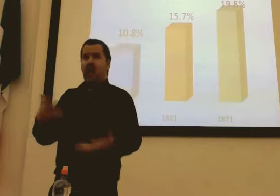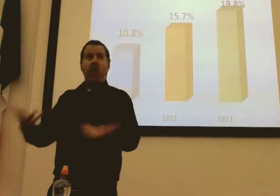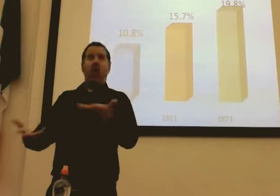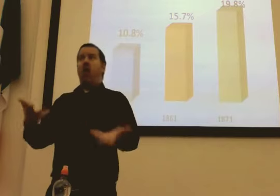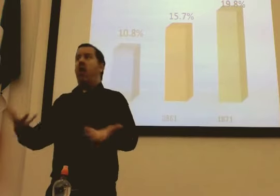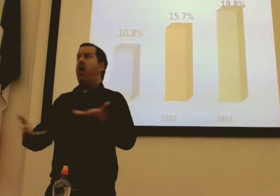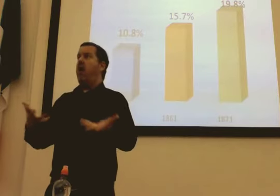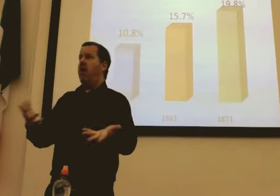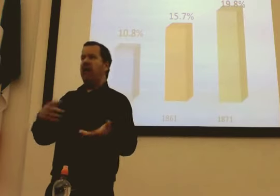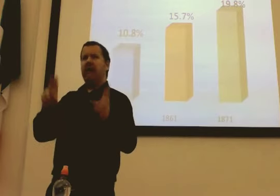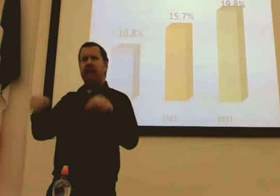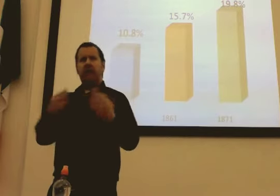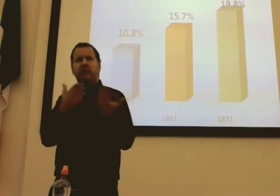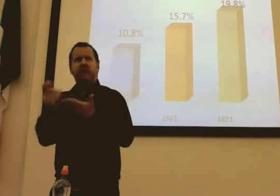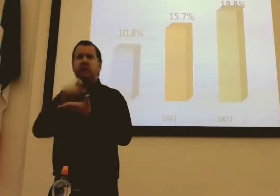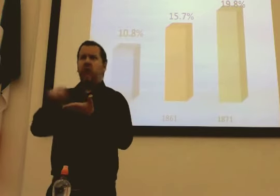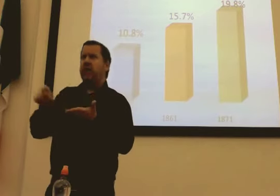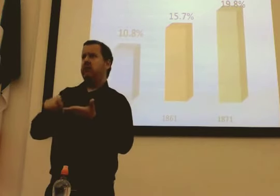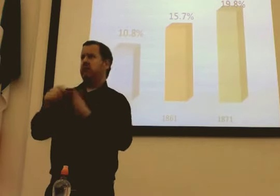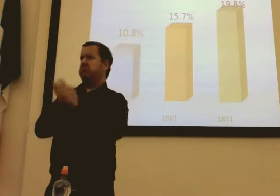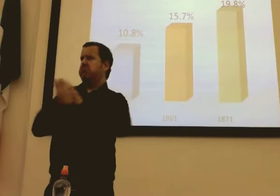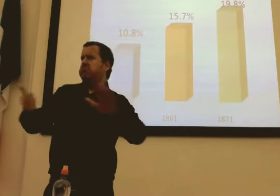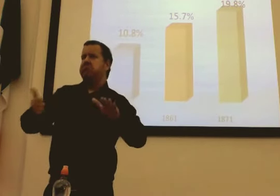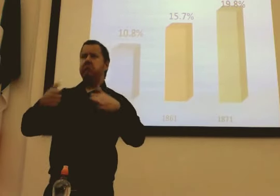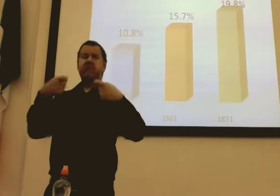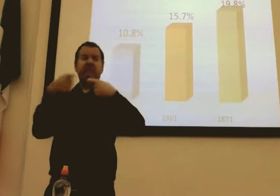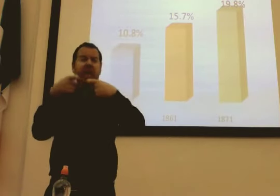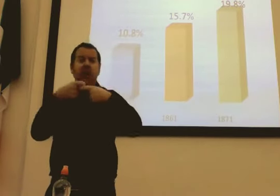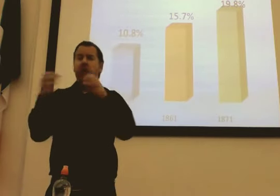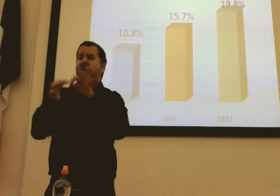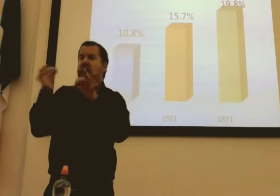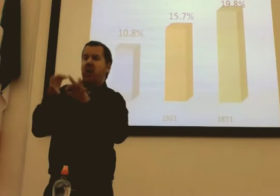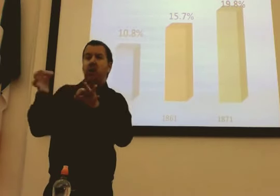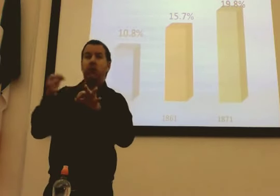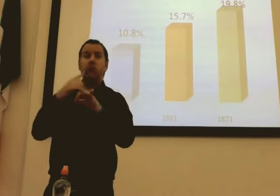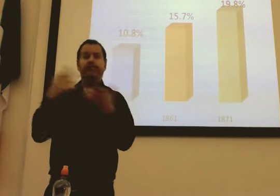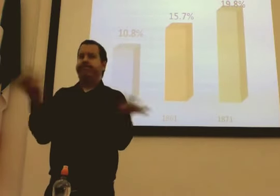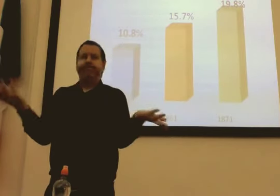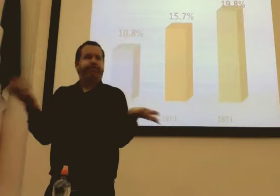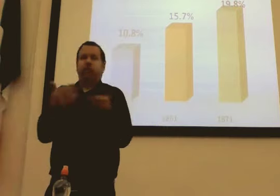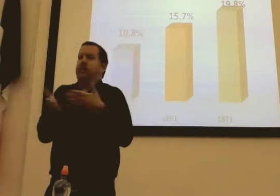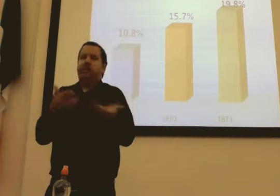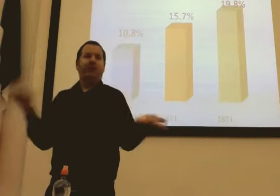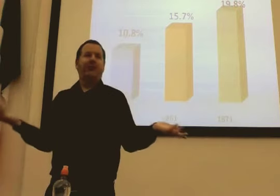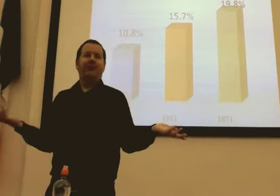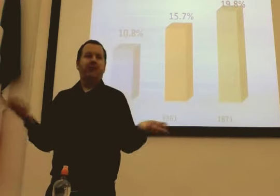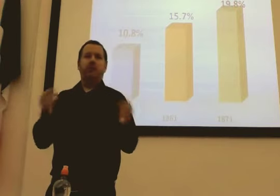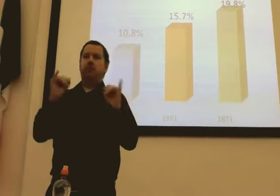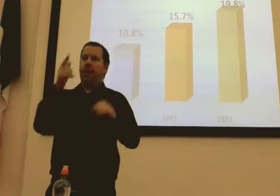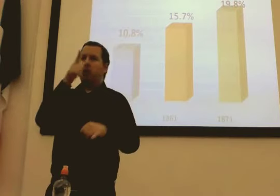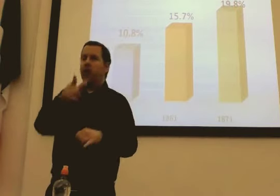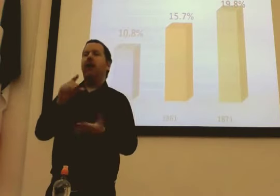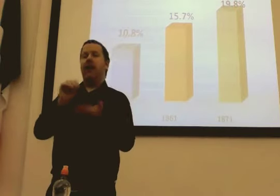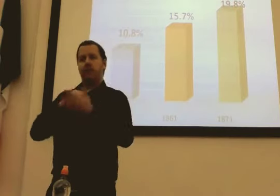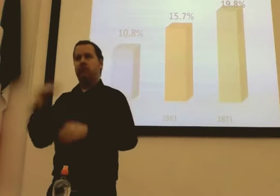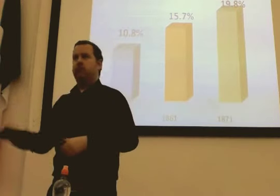been rejected on several occasions, even though the fact they maybe were well trained, they were experts in their field,